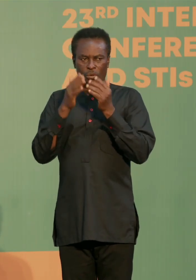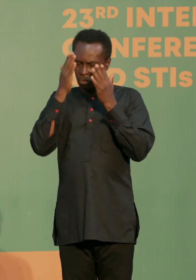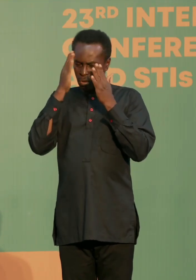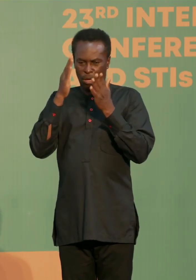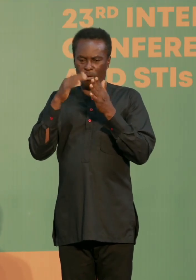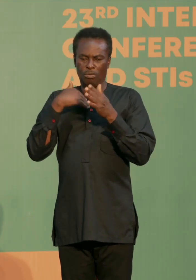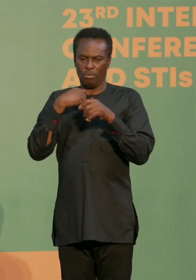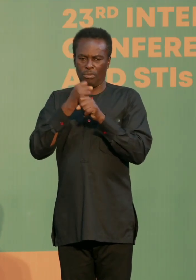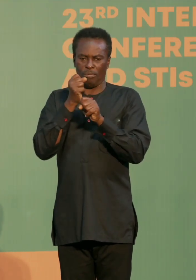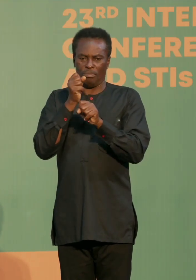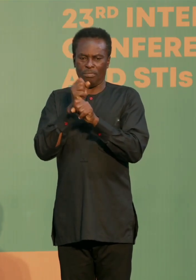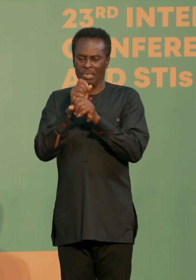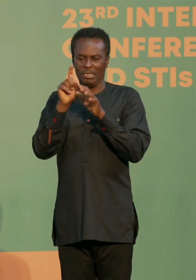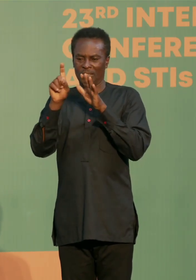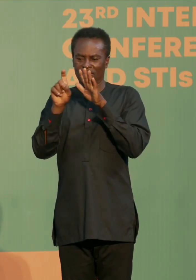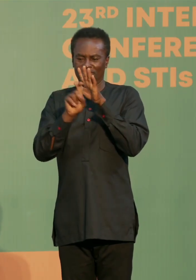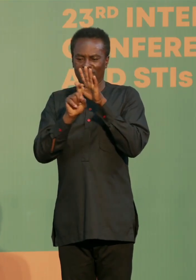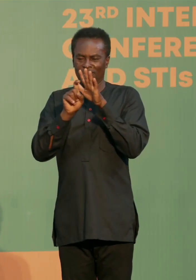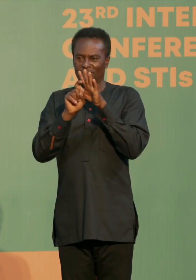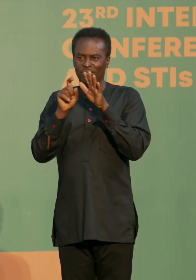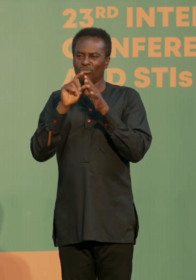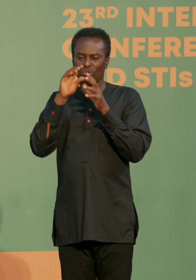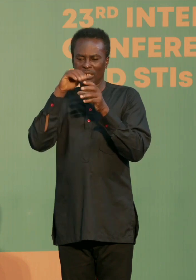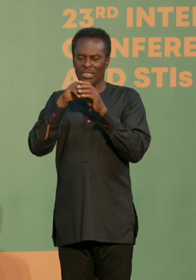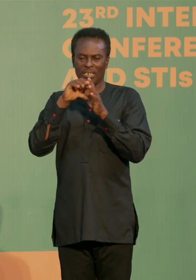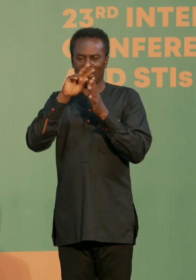and treatment national budget. So